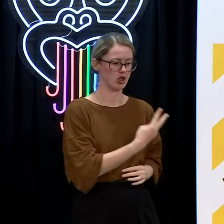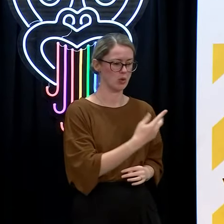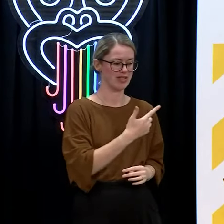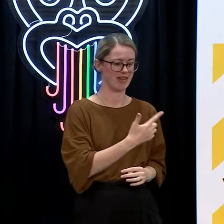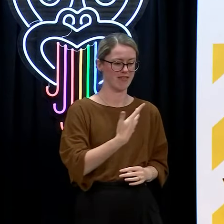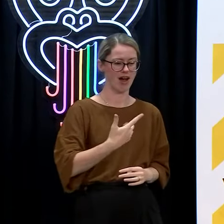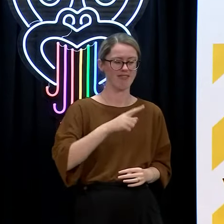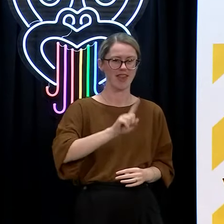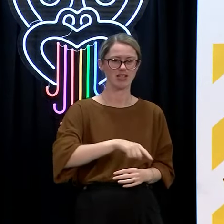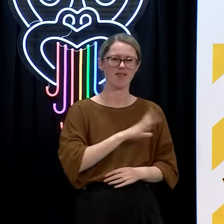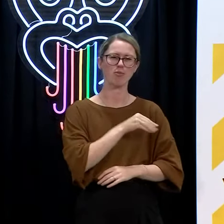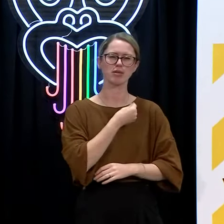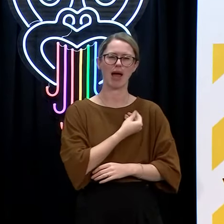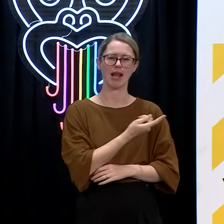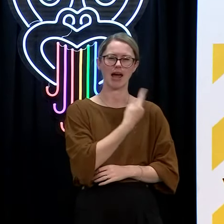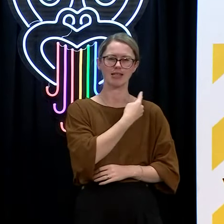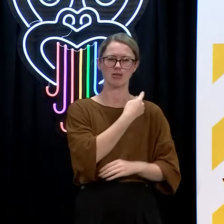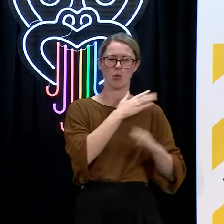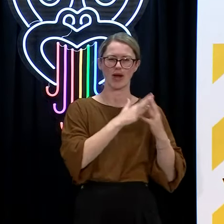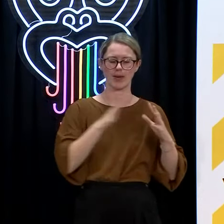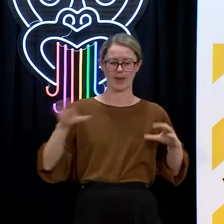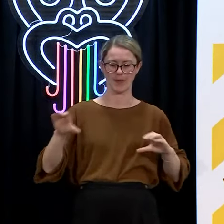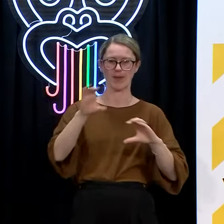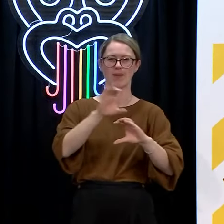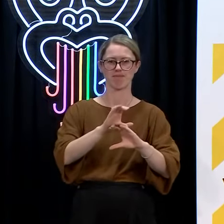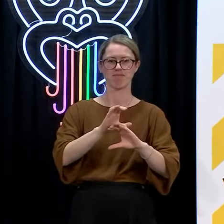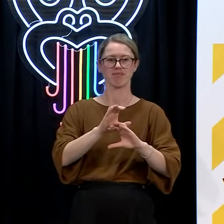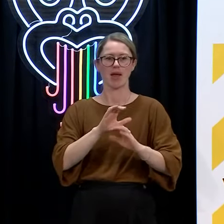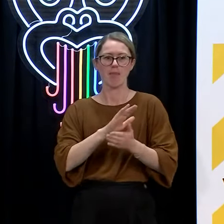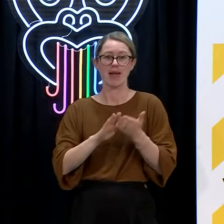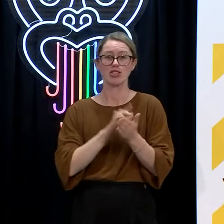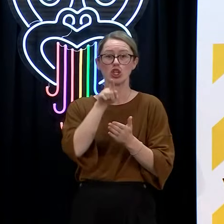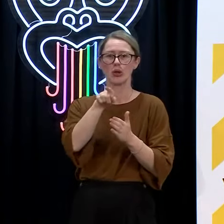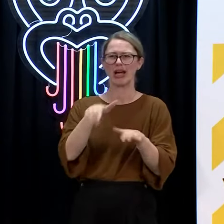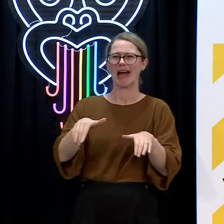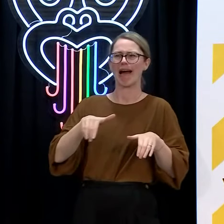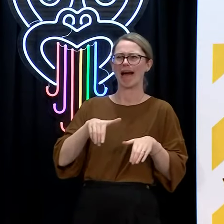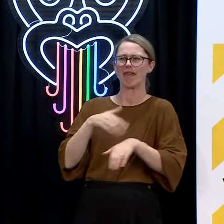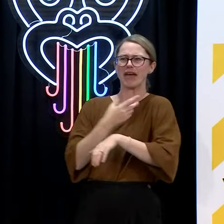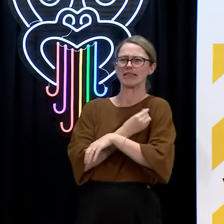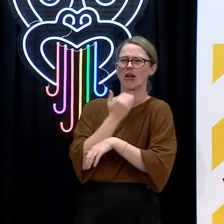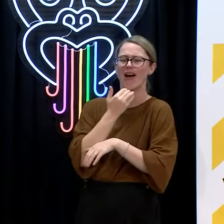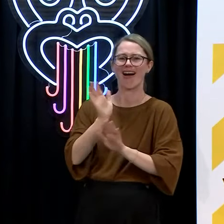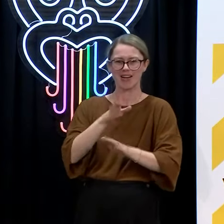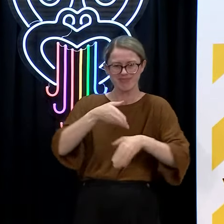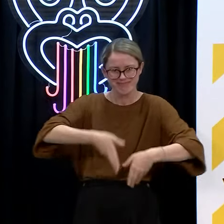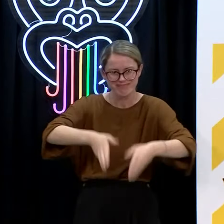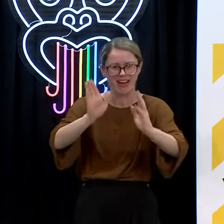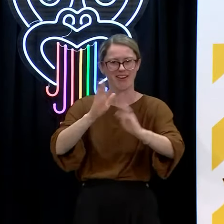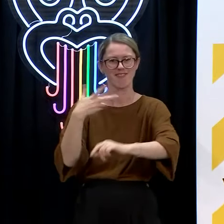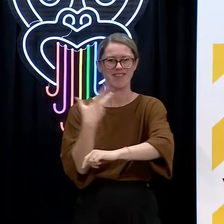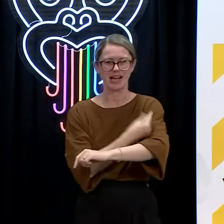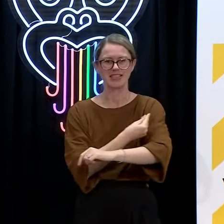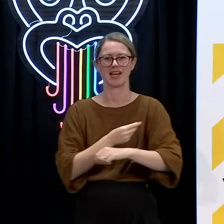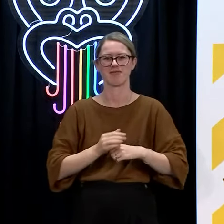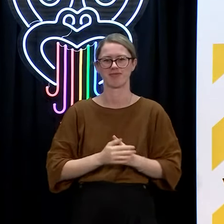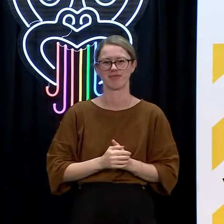that we purchased from Spain last week, means that there is now nothing holding back our Covid-19 vaccination